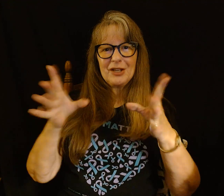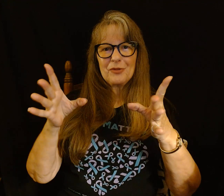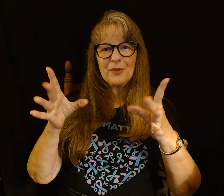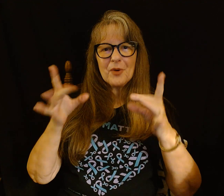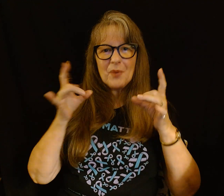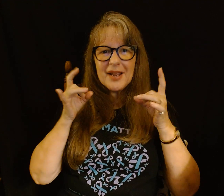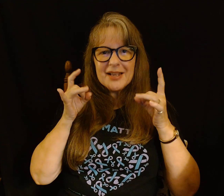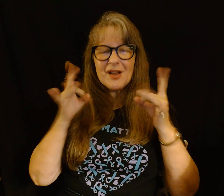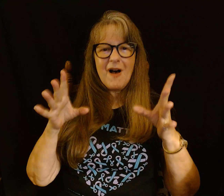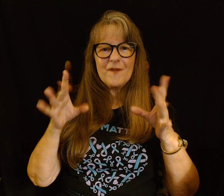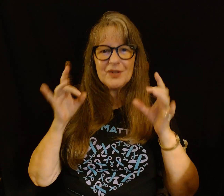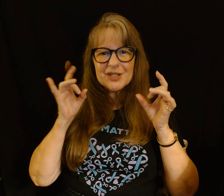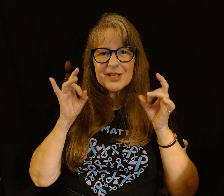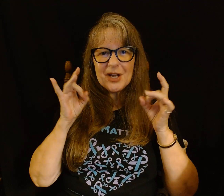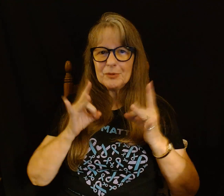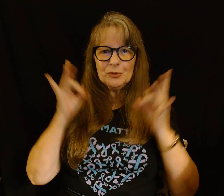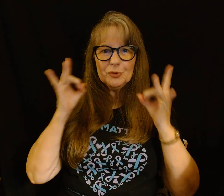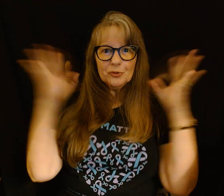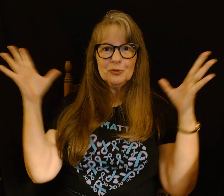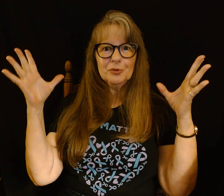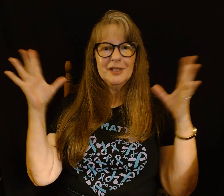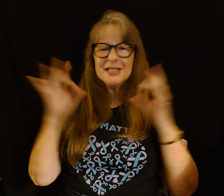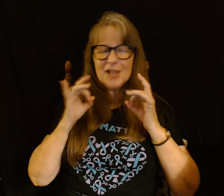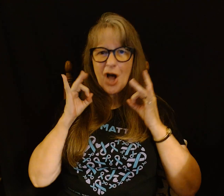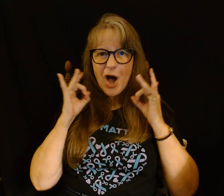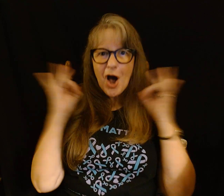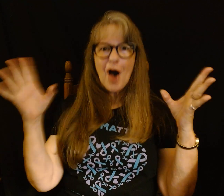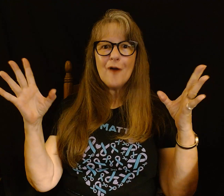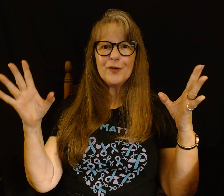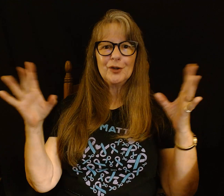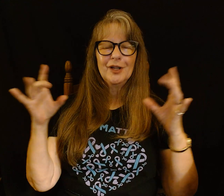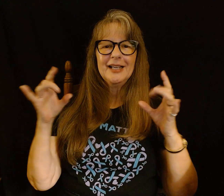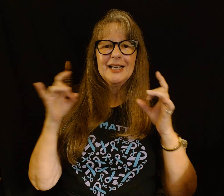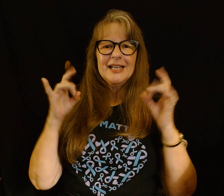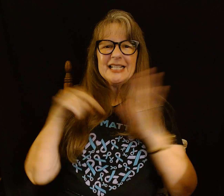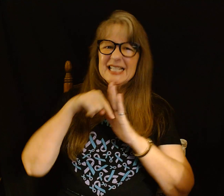throw it away. It's awful. It's terrible. Ooh, it's awful. It's intense.